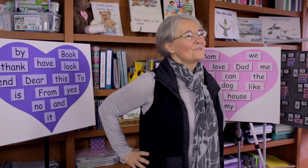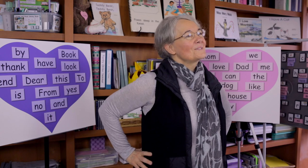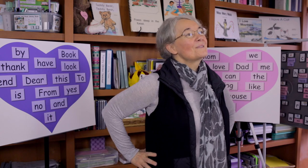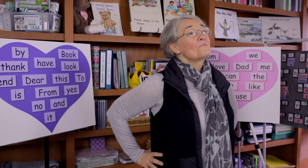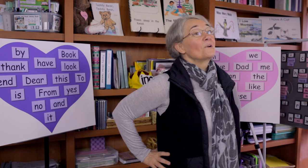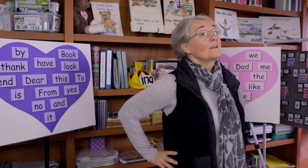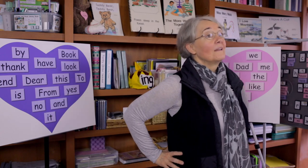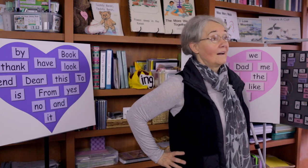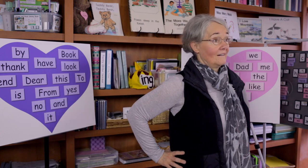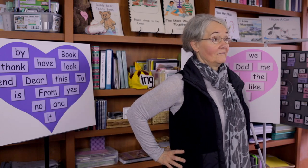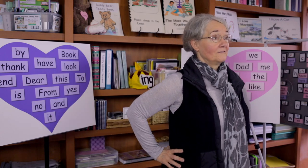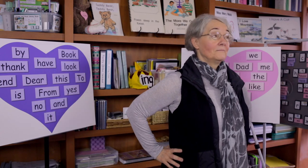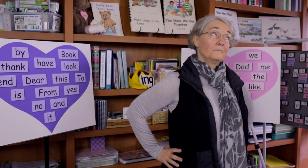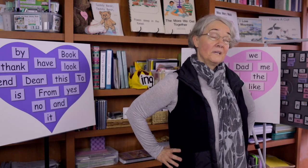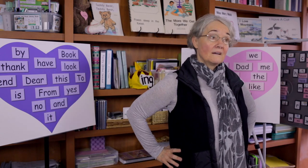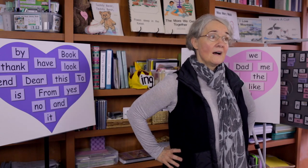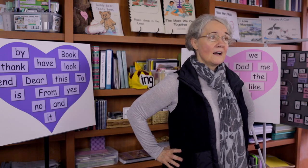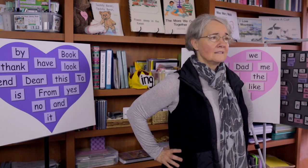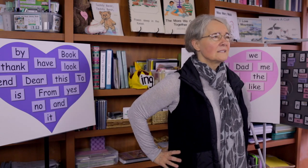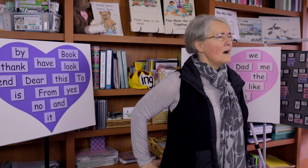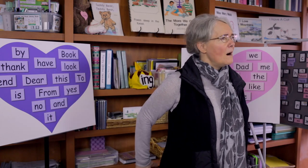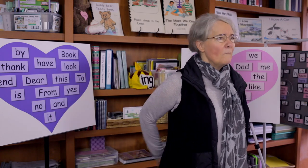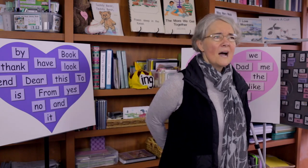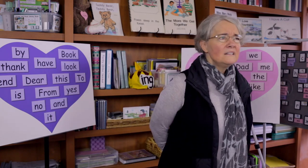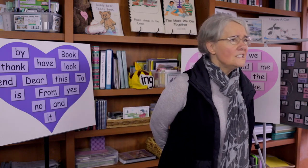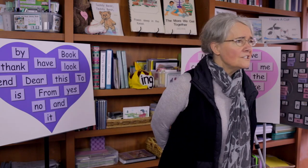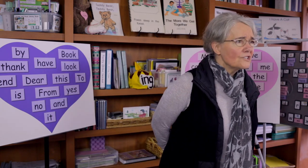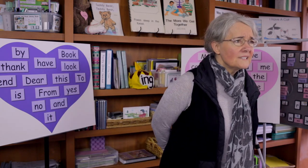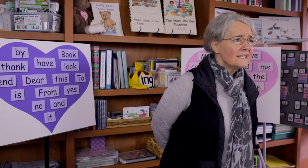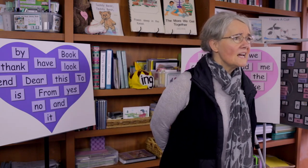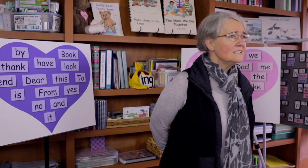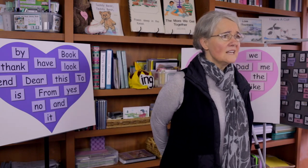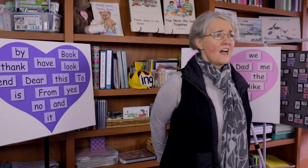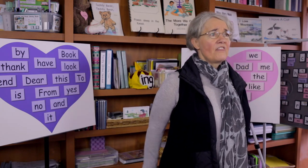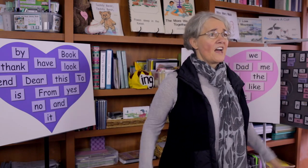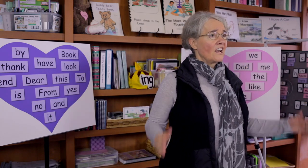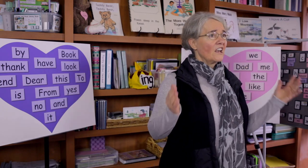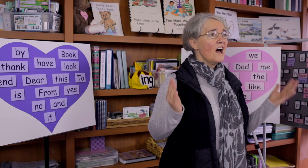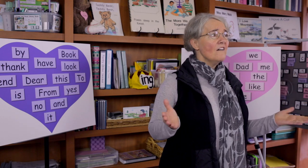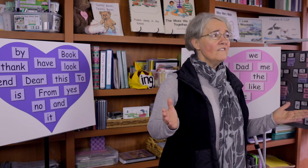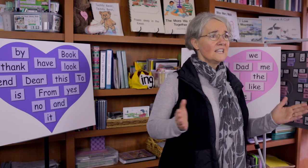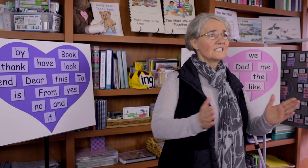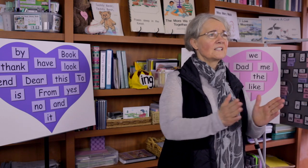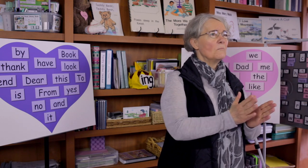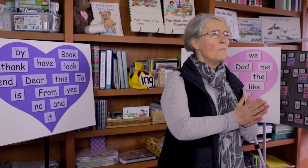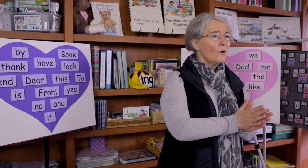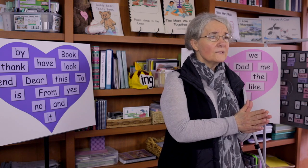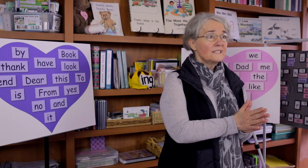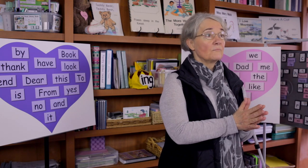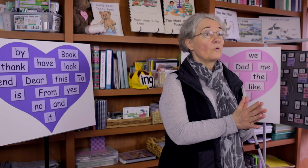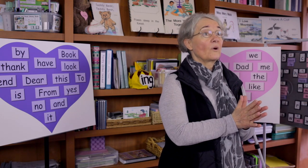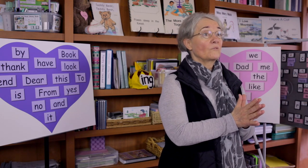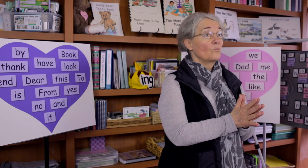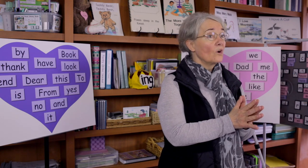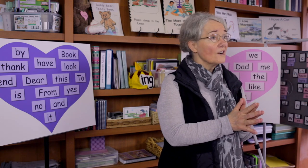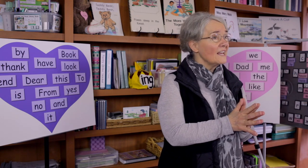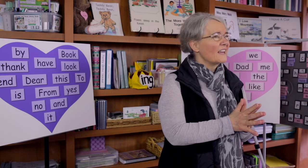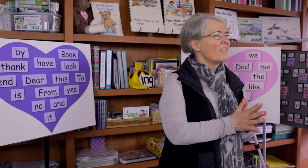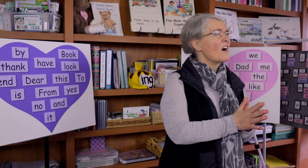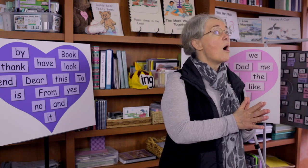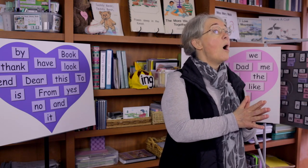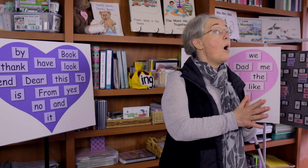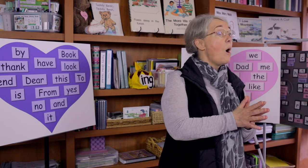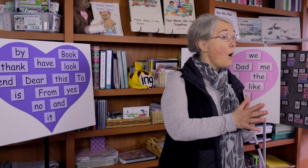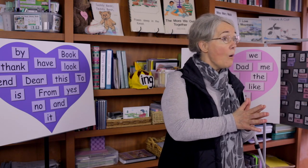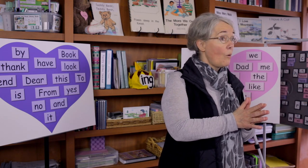me introduce the word love, because my teacher says that love is the most important word